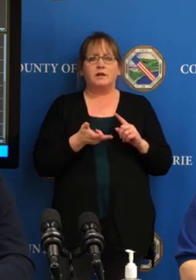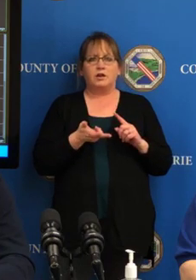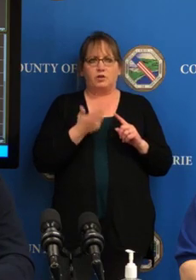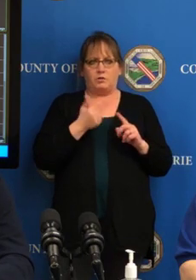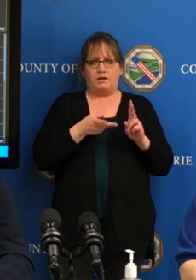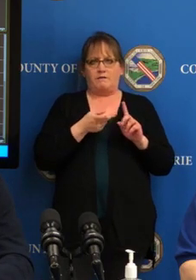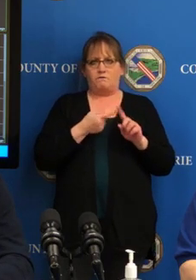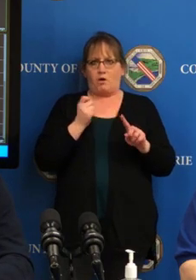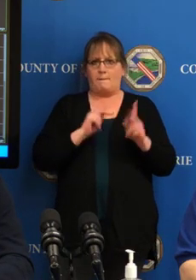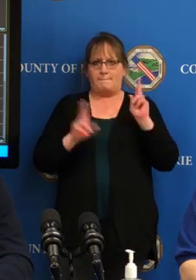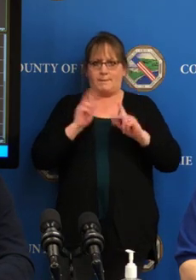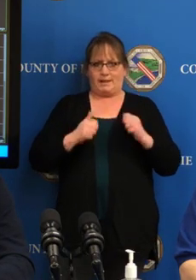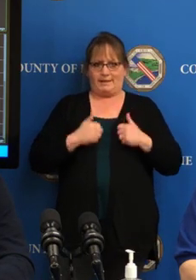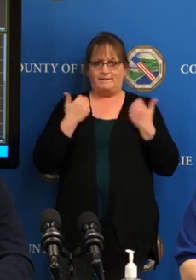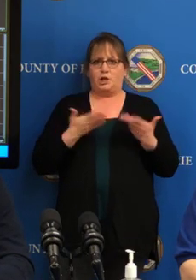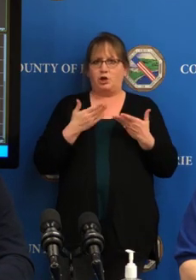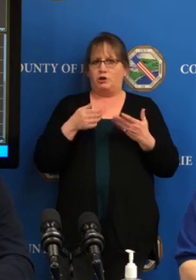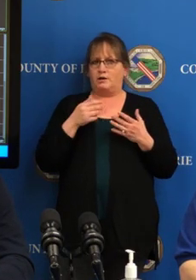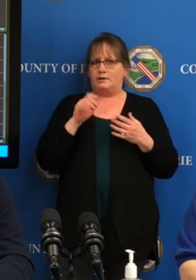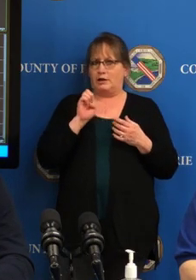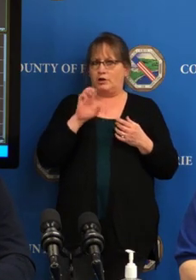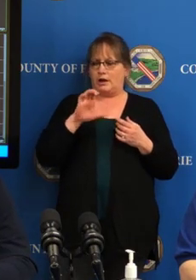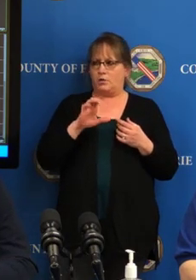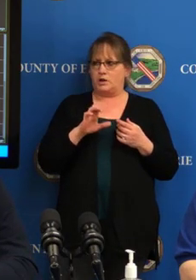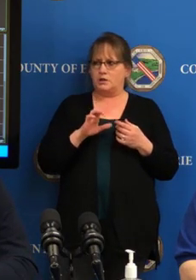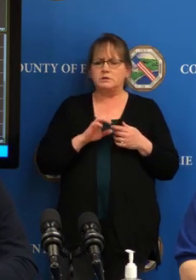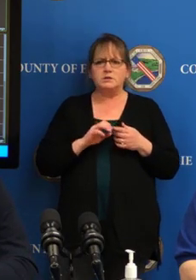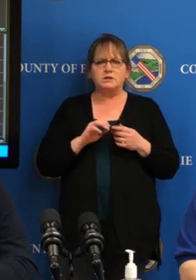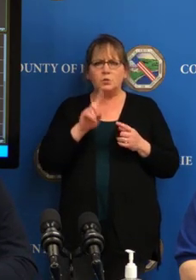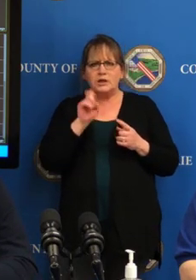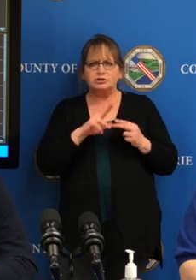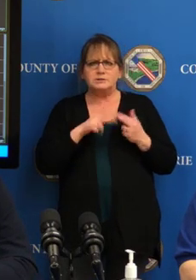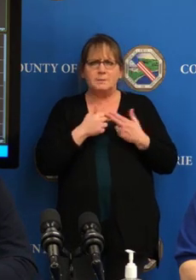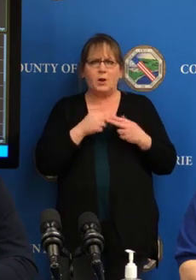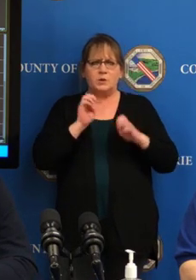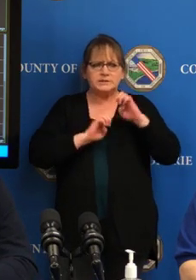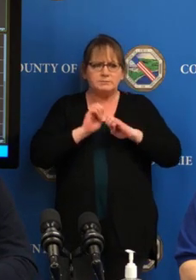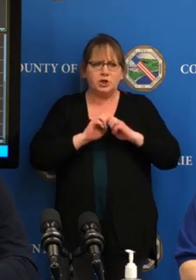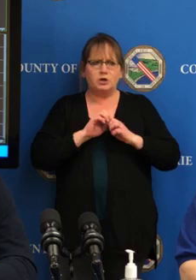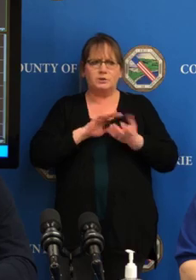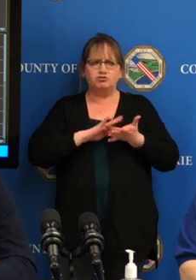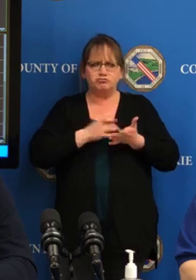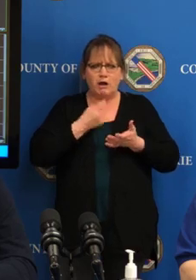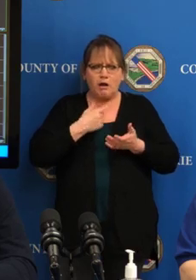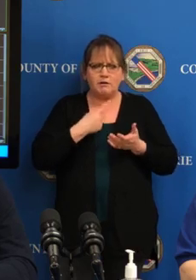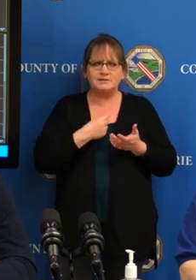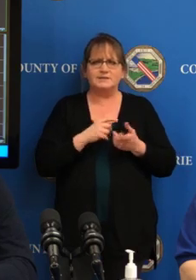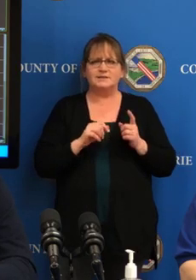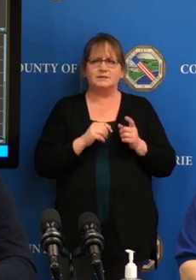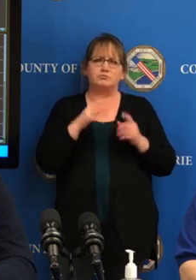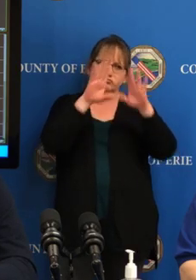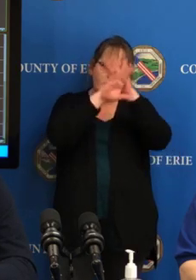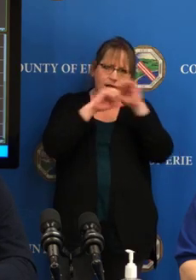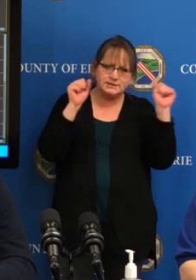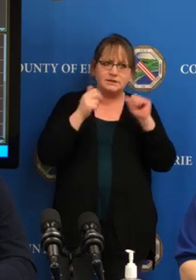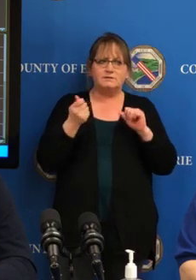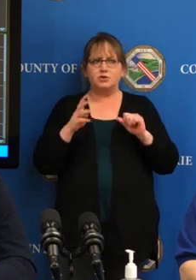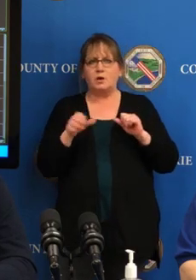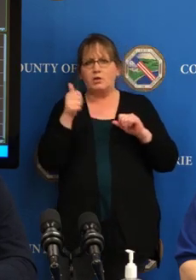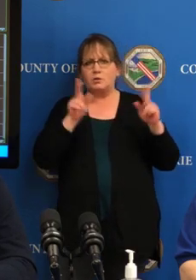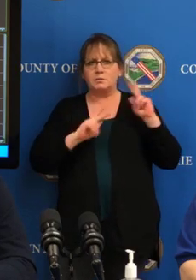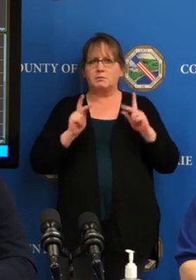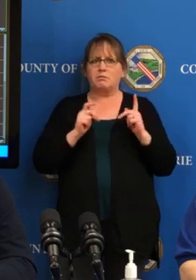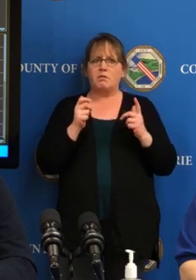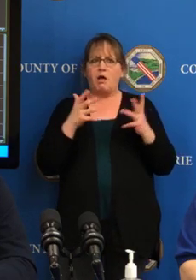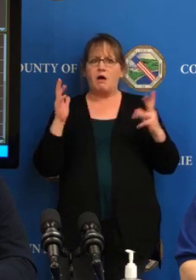citizens of Erie County. A lot of questions about experimental drugs, some different things. The president, a few other people. There's a lot of suggestions online